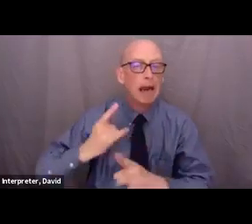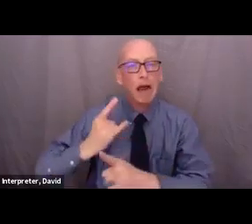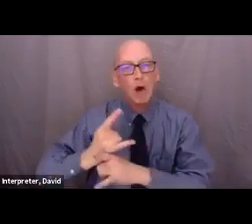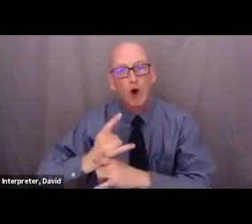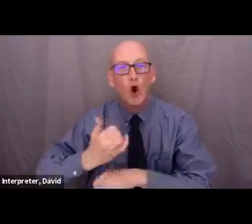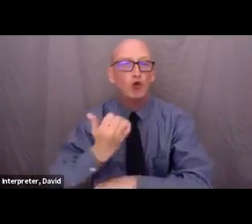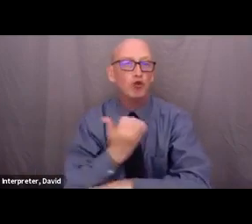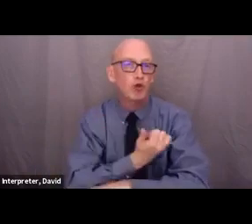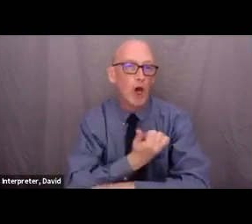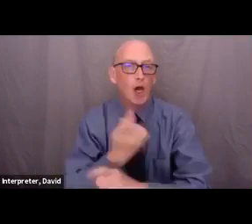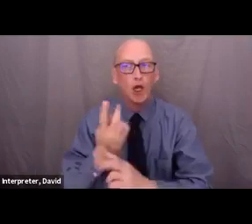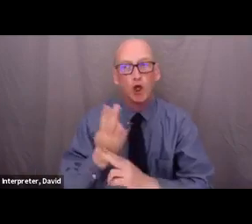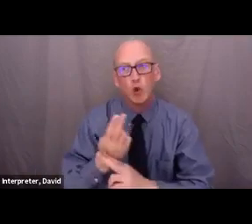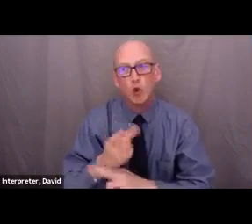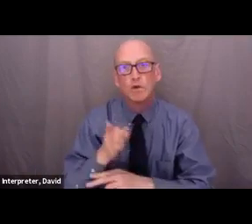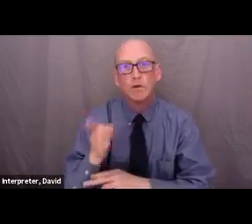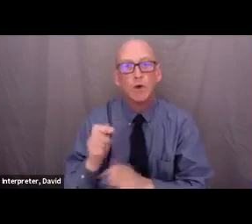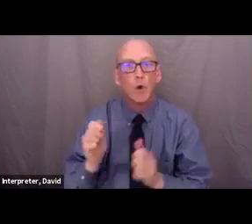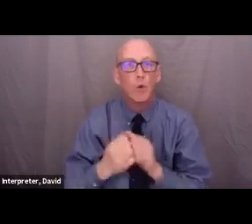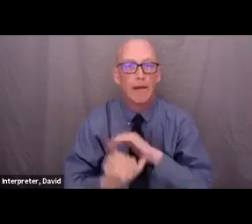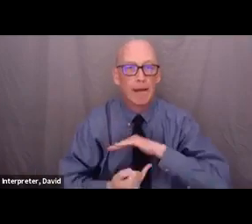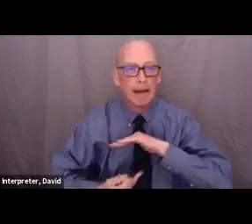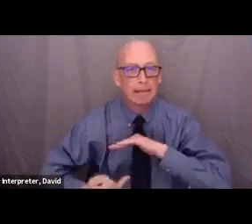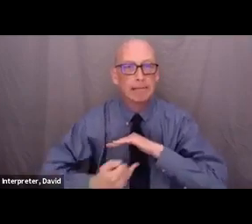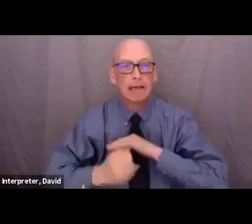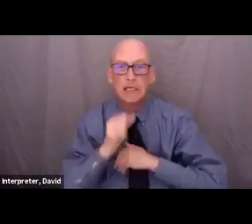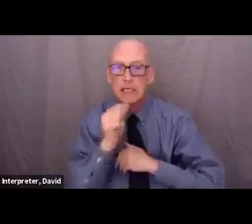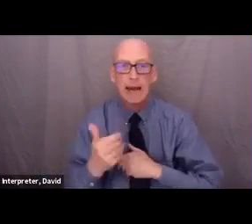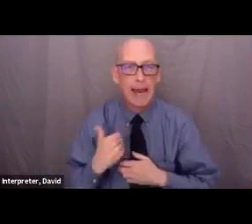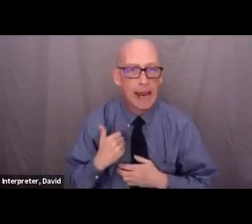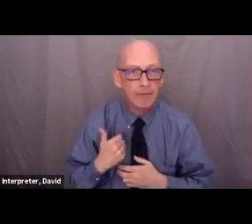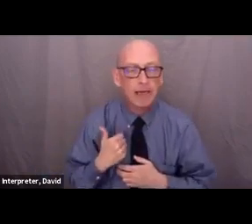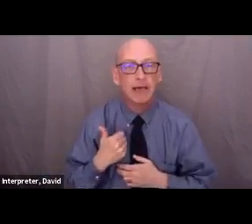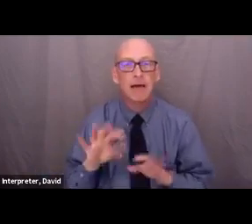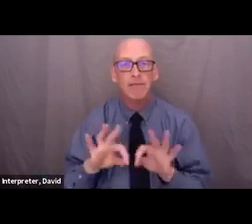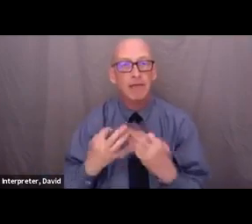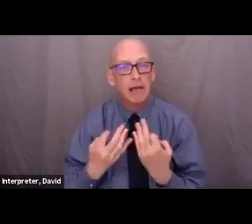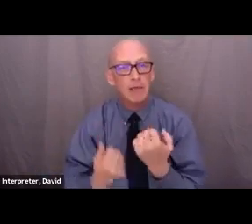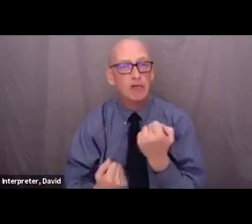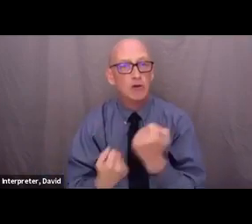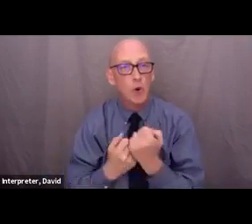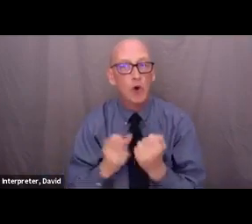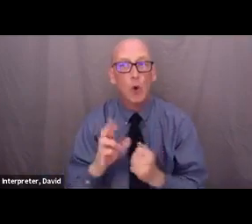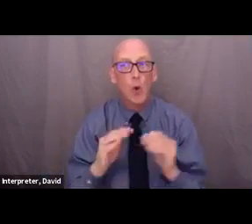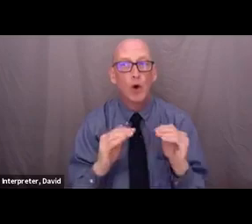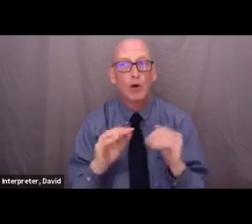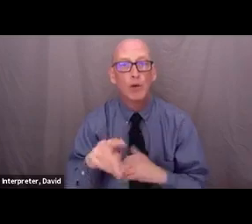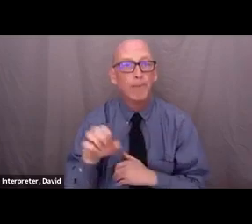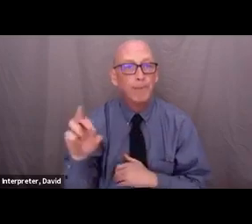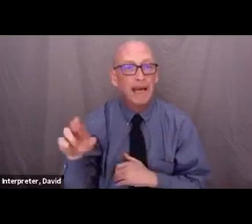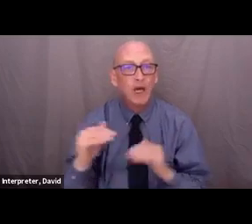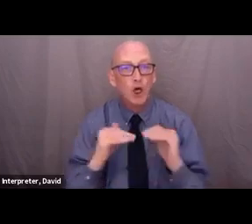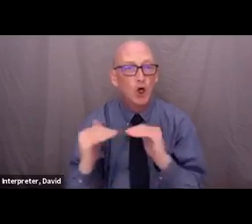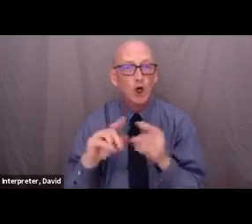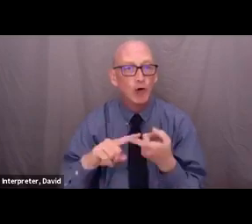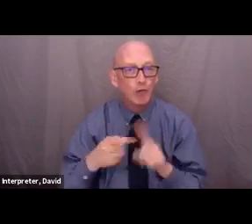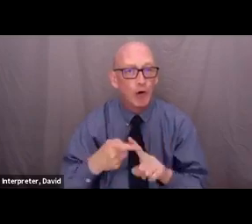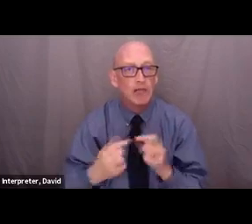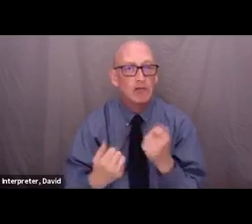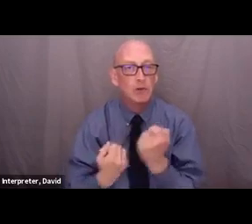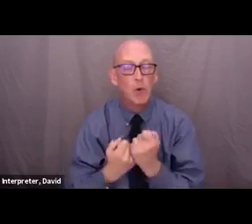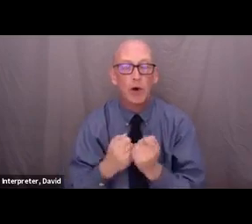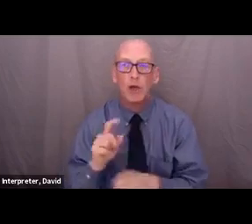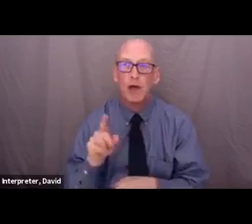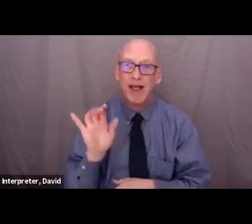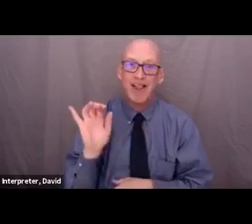and with the isolation of not having family support or your peer support, this is only